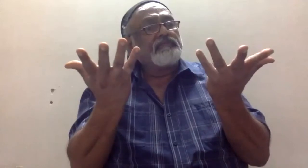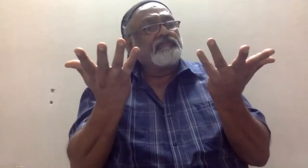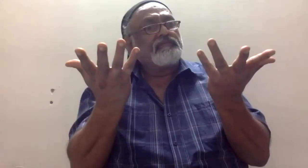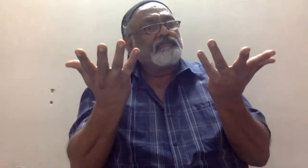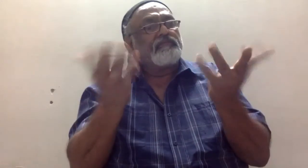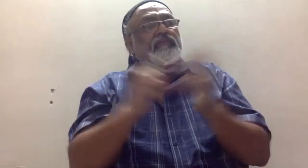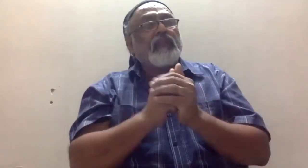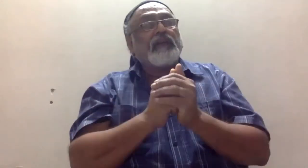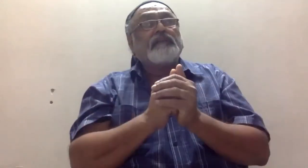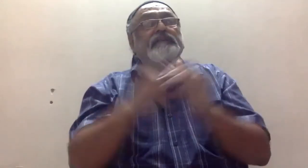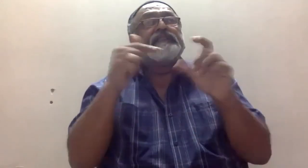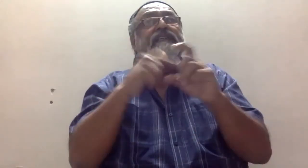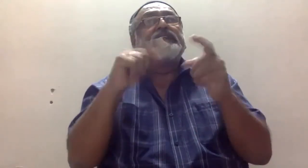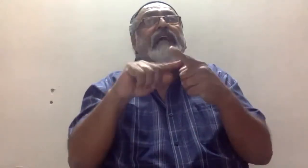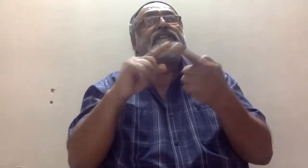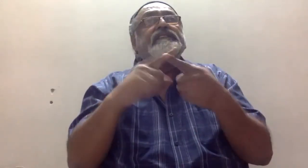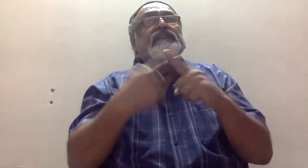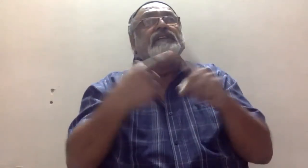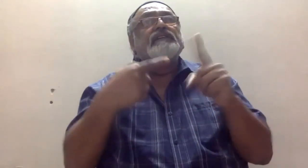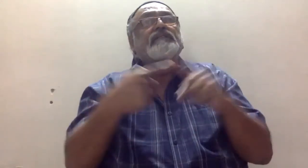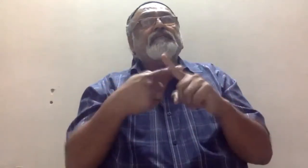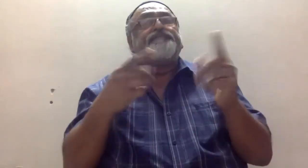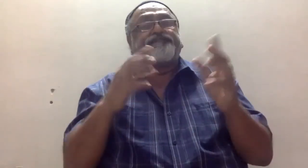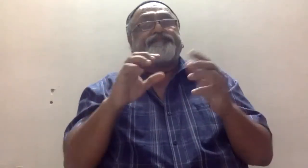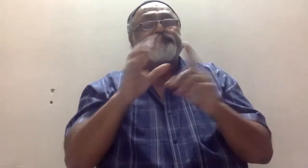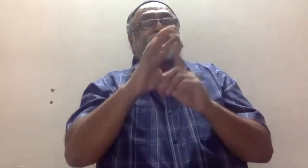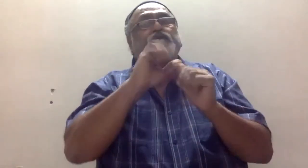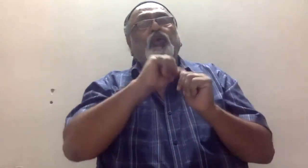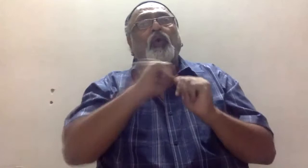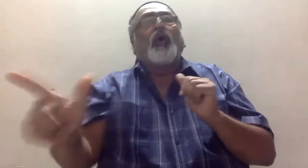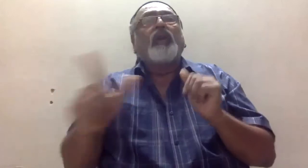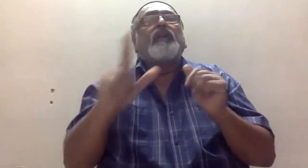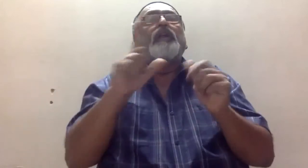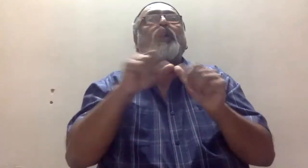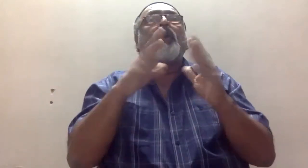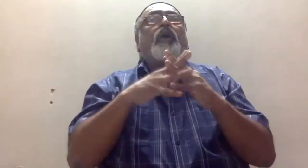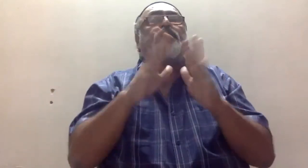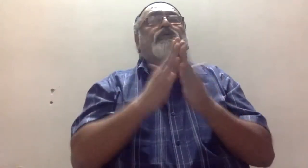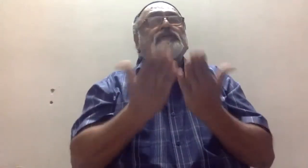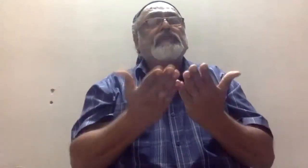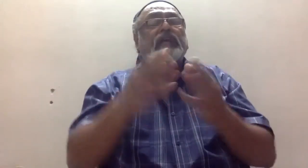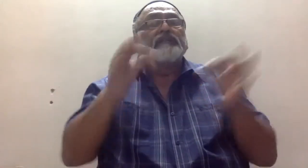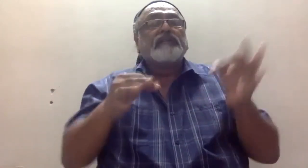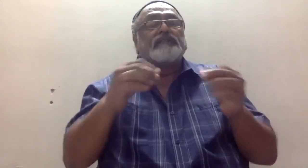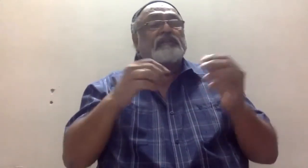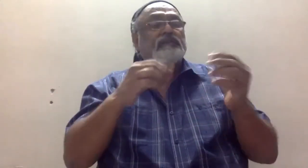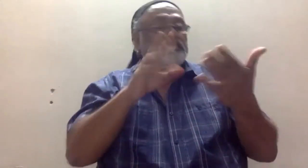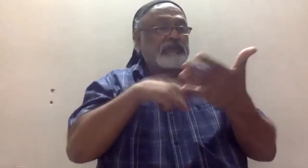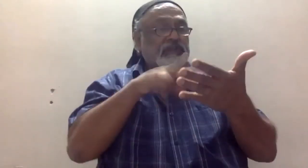e-text version in the libraries for all the legal books and reference books, which a judge can refer to or a lawyer can refer? Similarly,